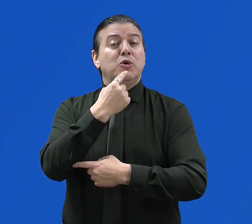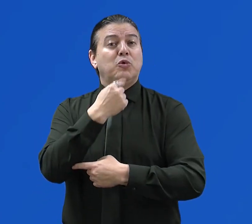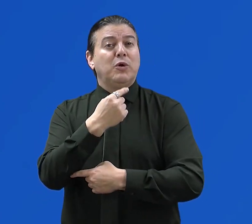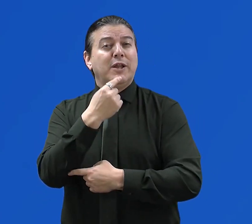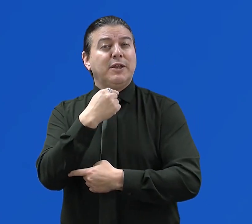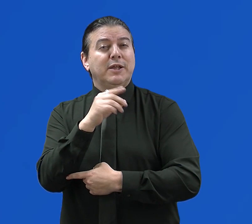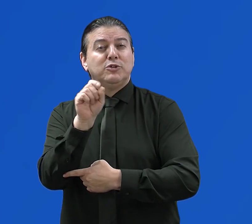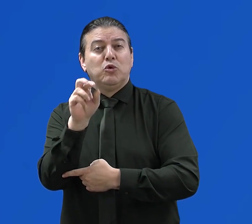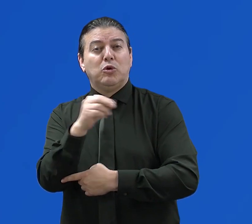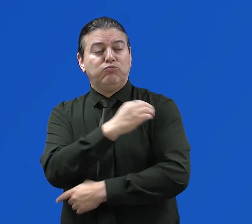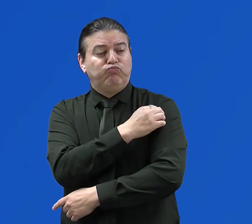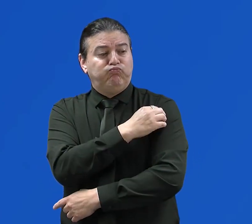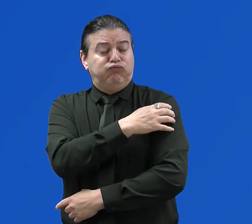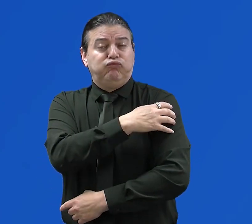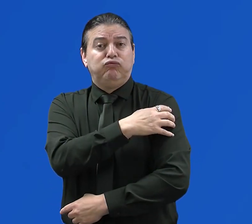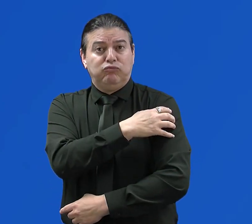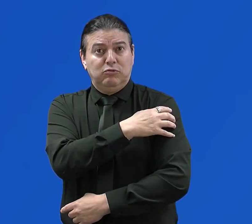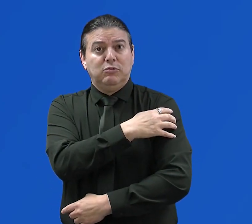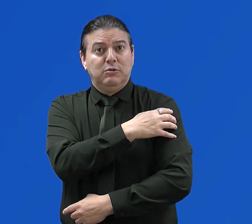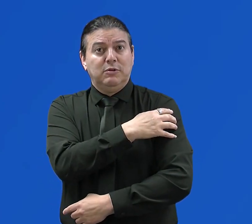redness or swelling at the injection site,